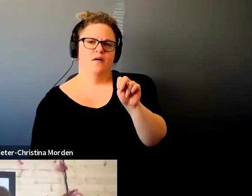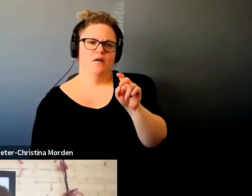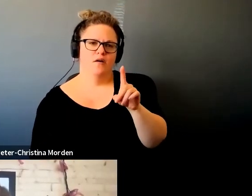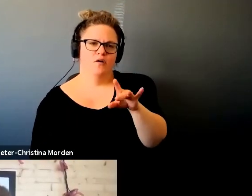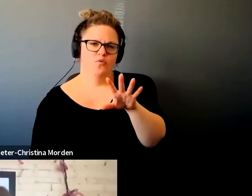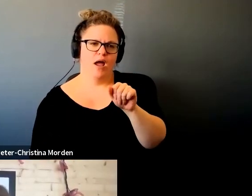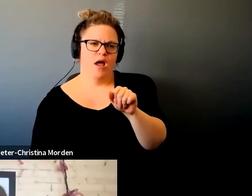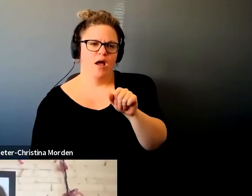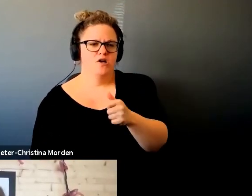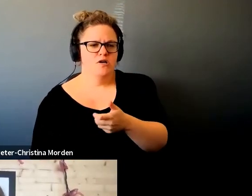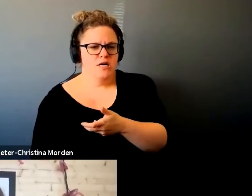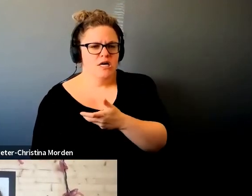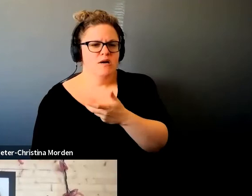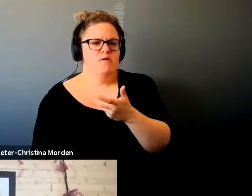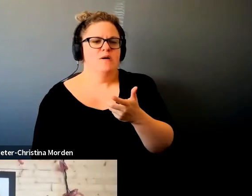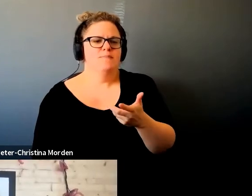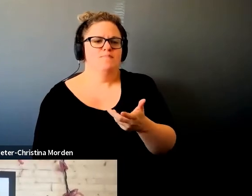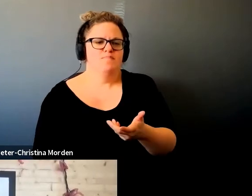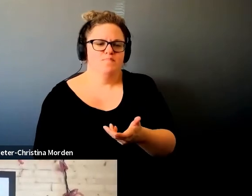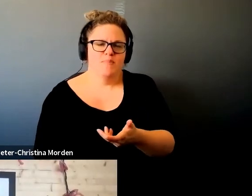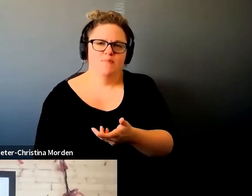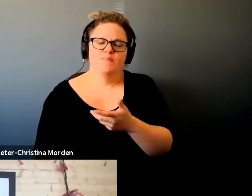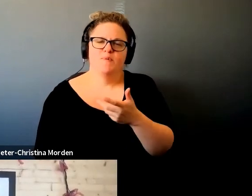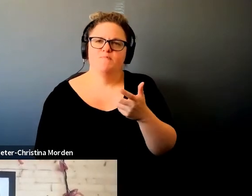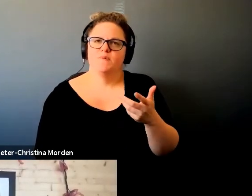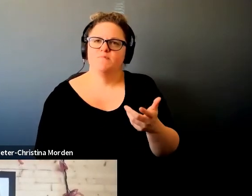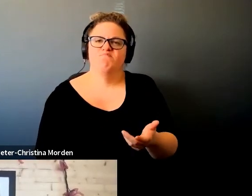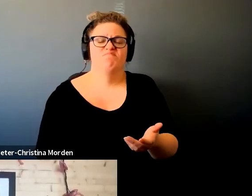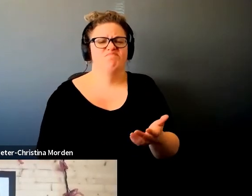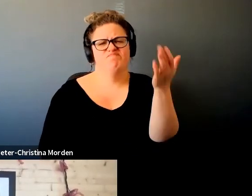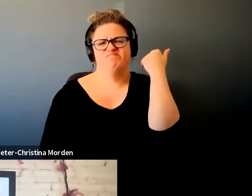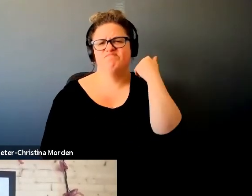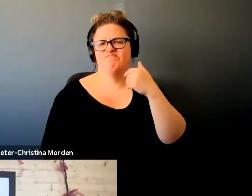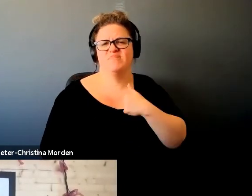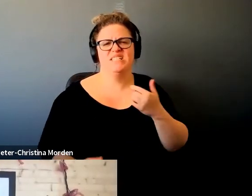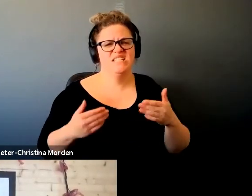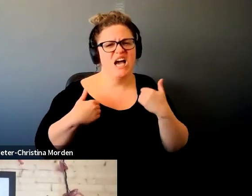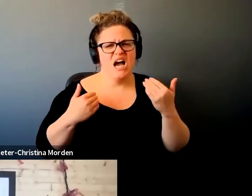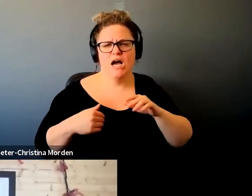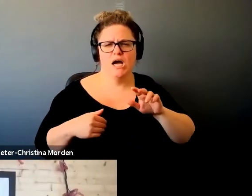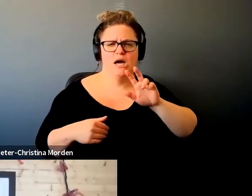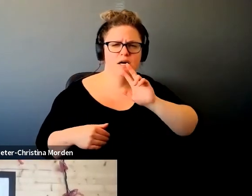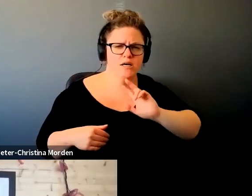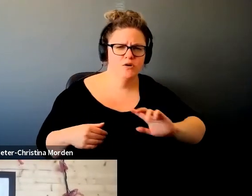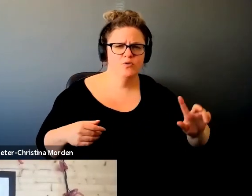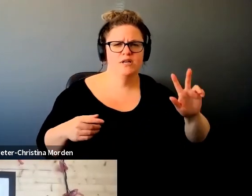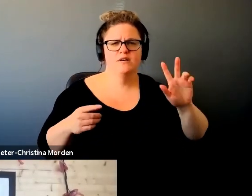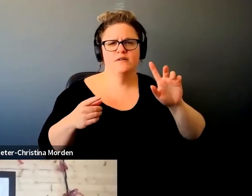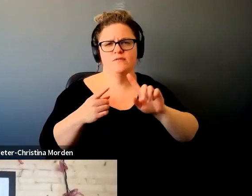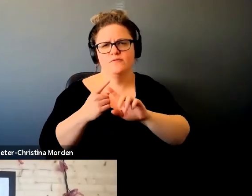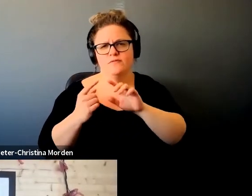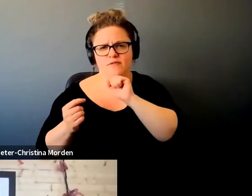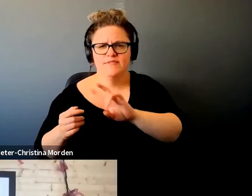It has always, like, from when I was in Yamaha music, it was always something like I was